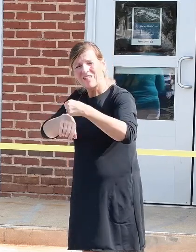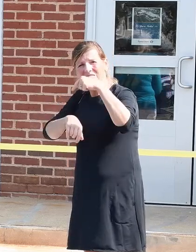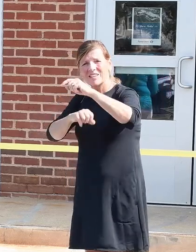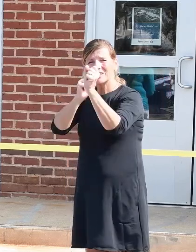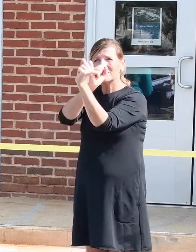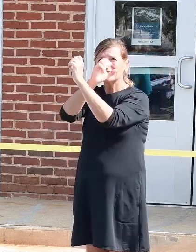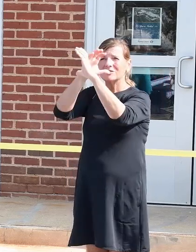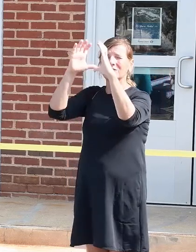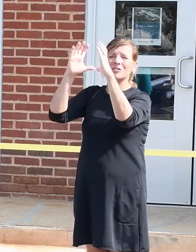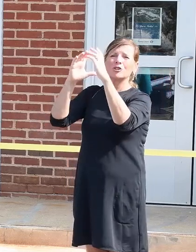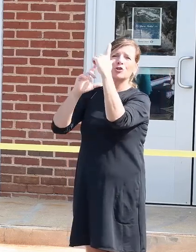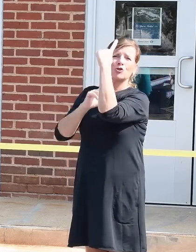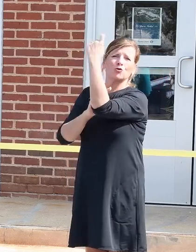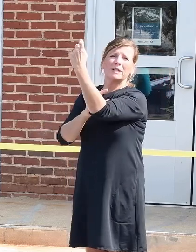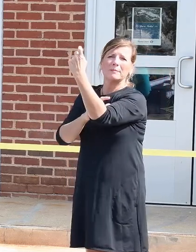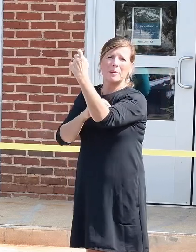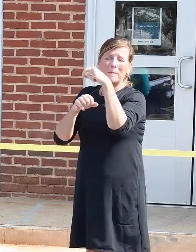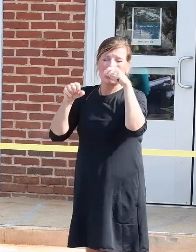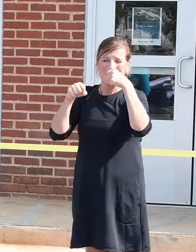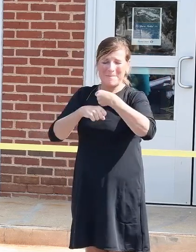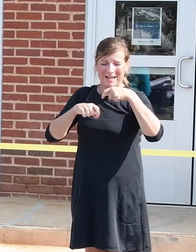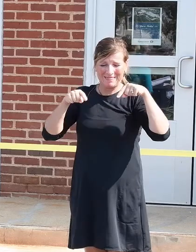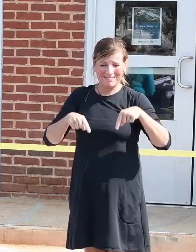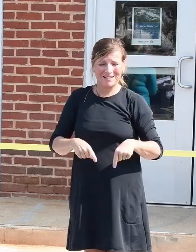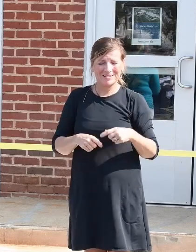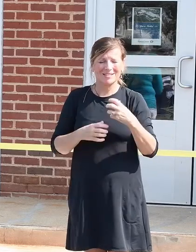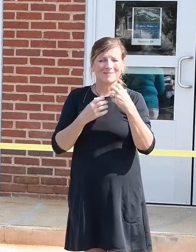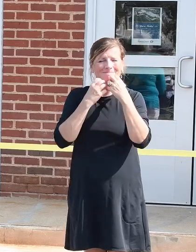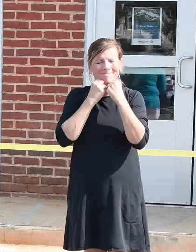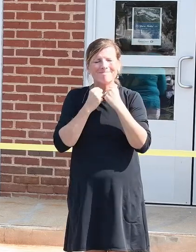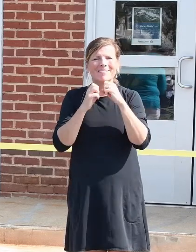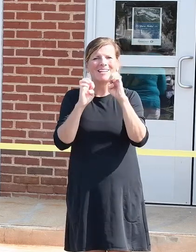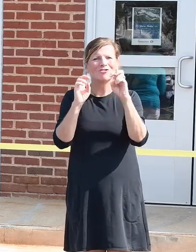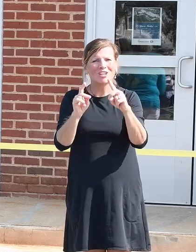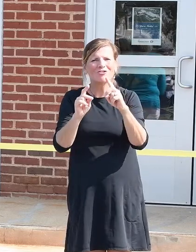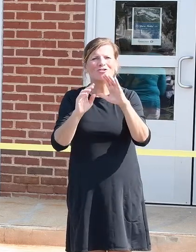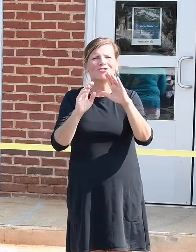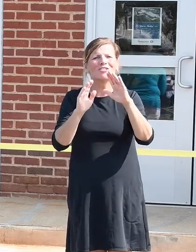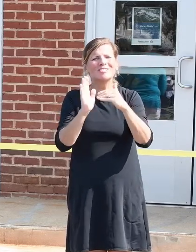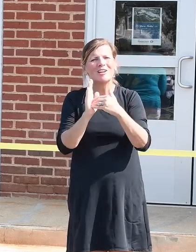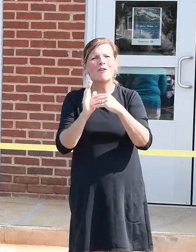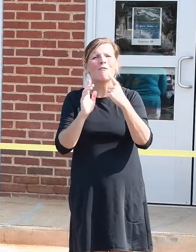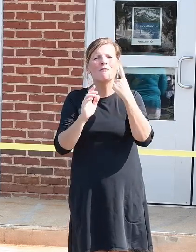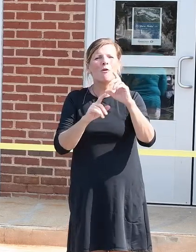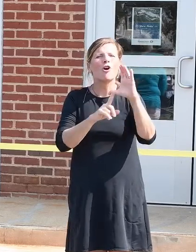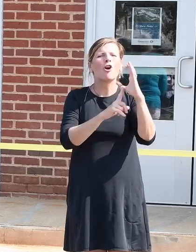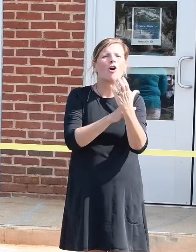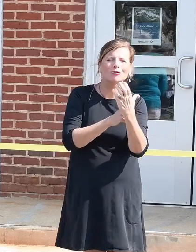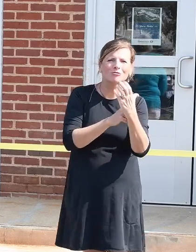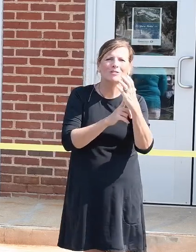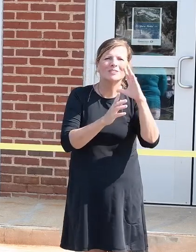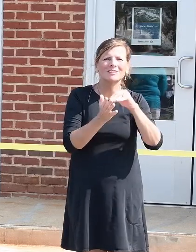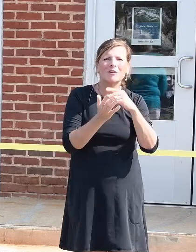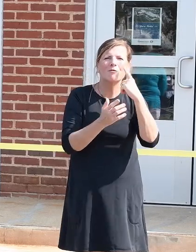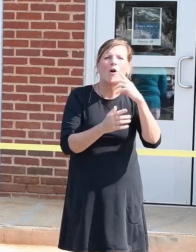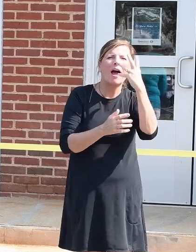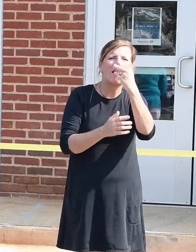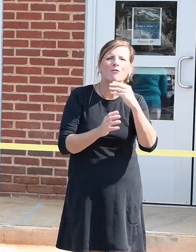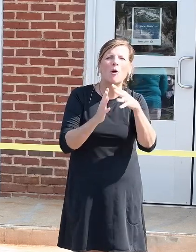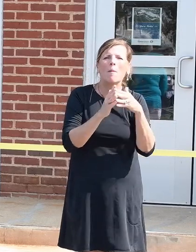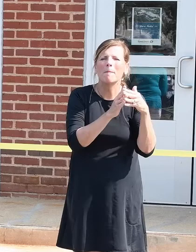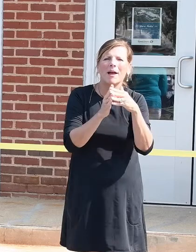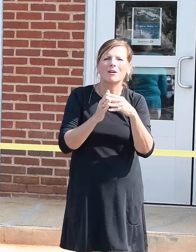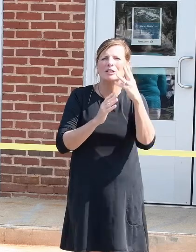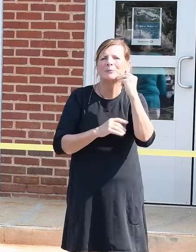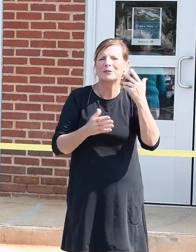this beloved educational center into a cultural center for the African American experience in Howard County. It's